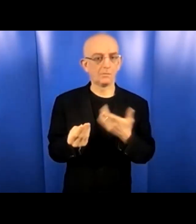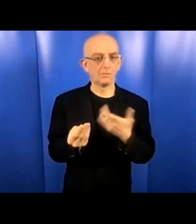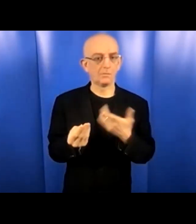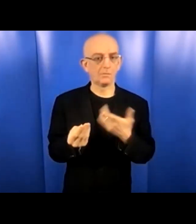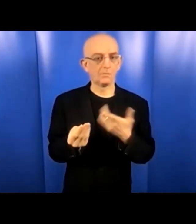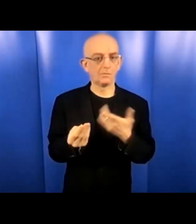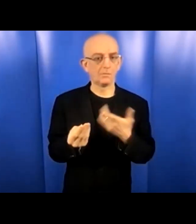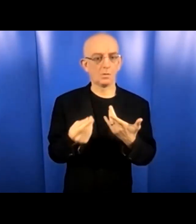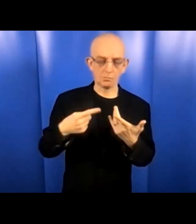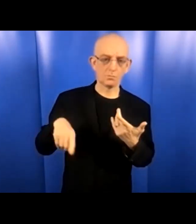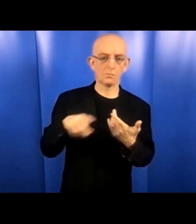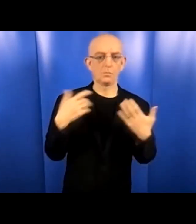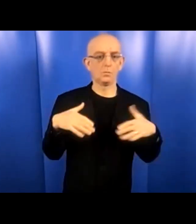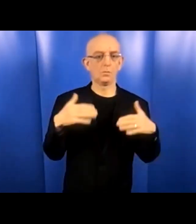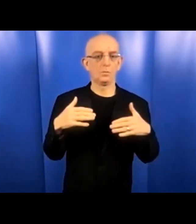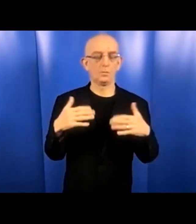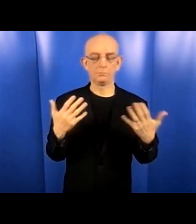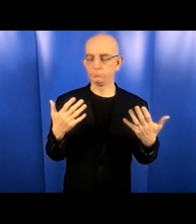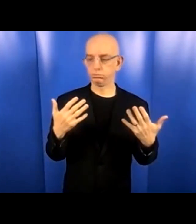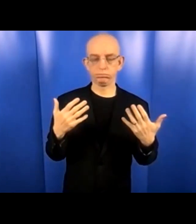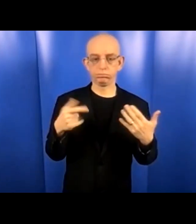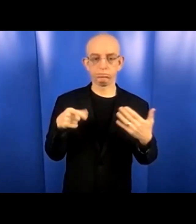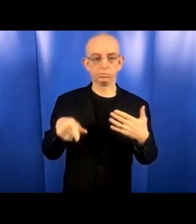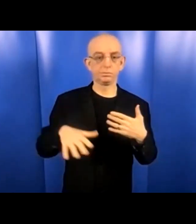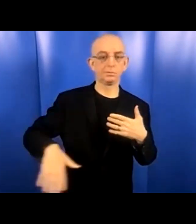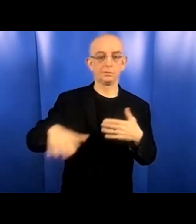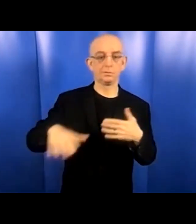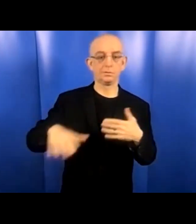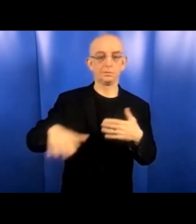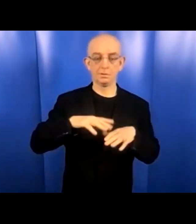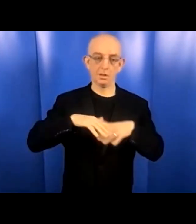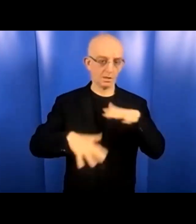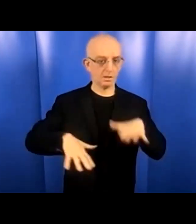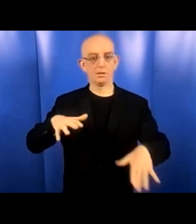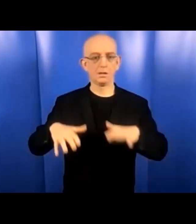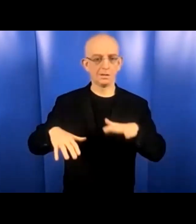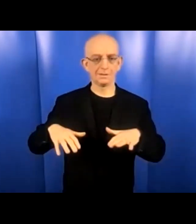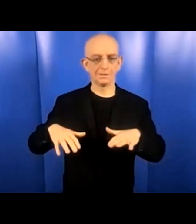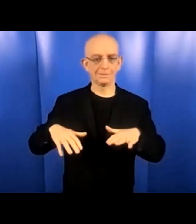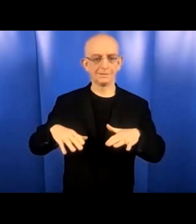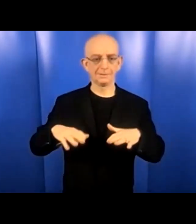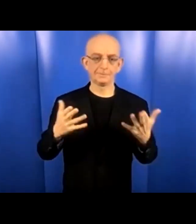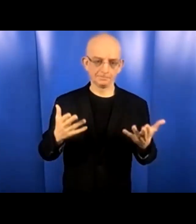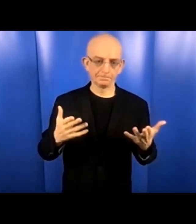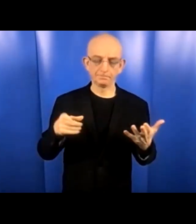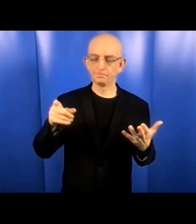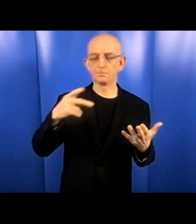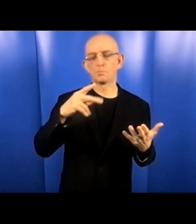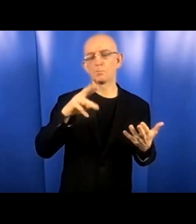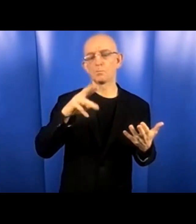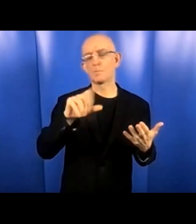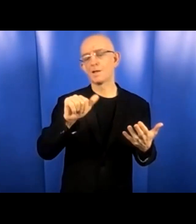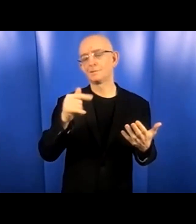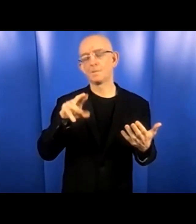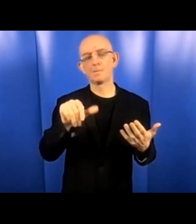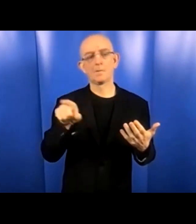already pretty much talks about the balance of the power, the balance of power. So coming into that space,